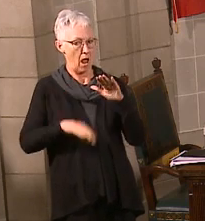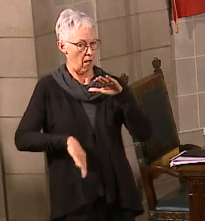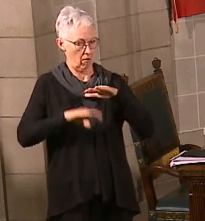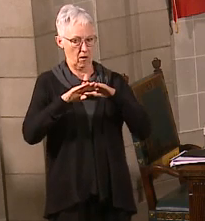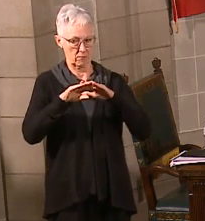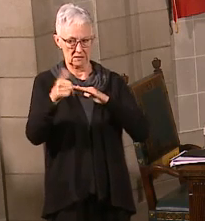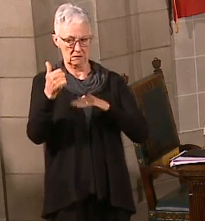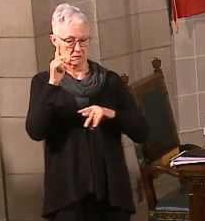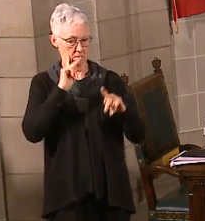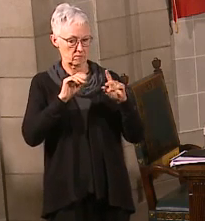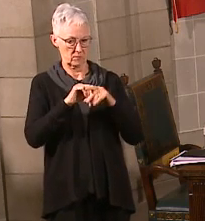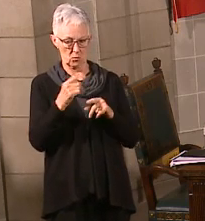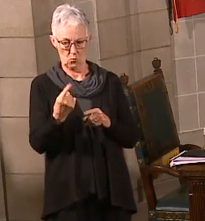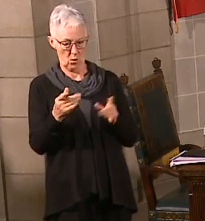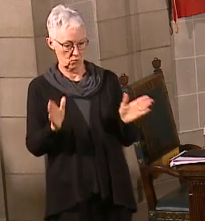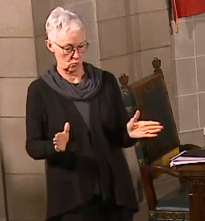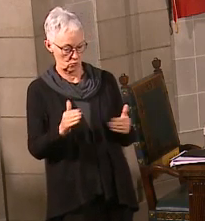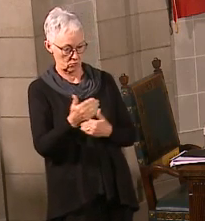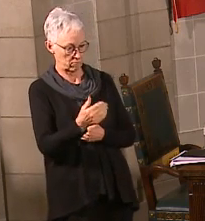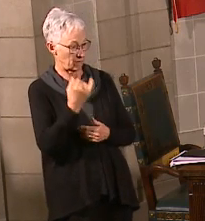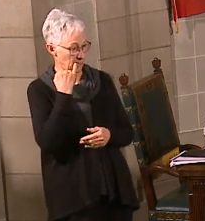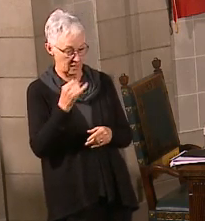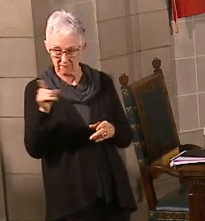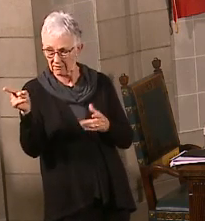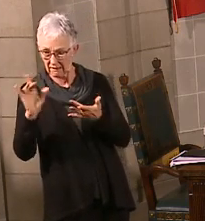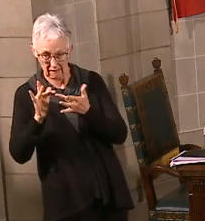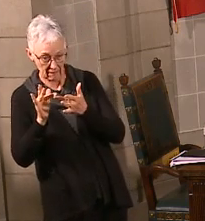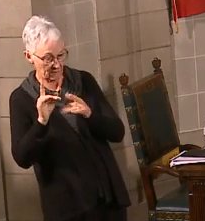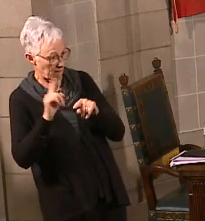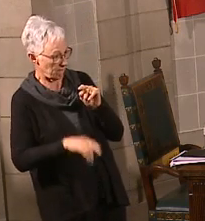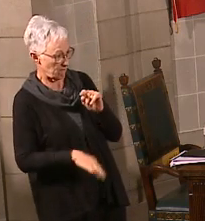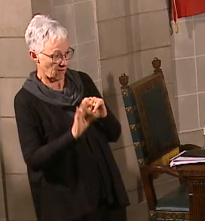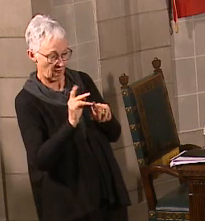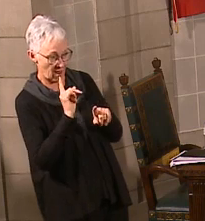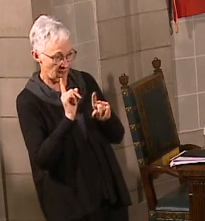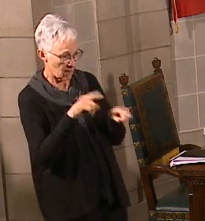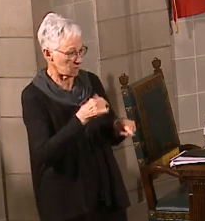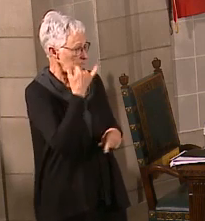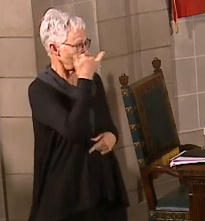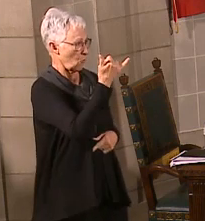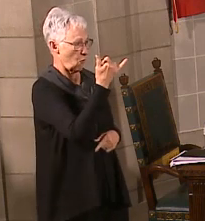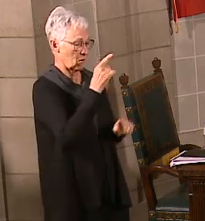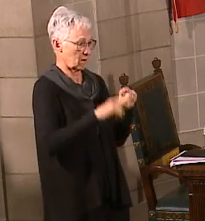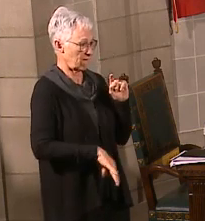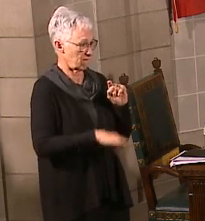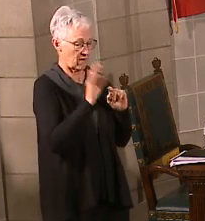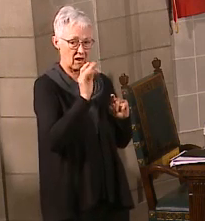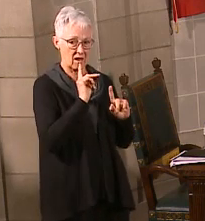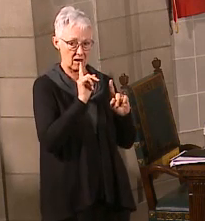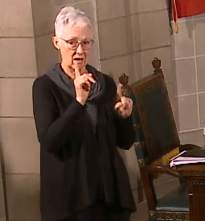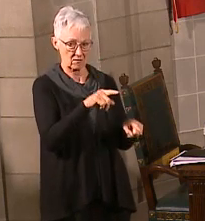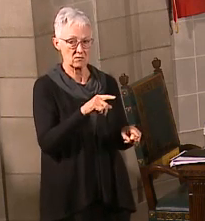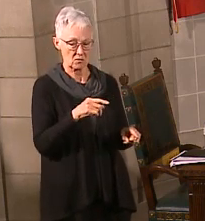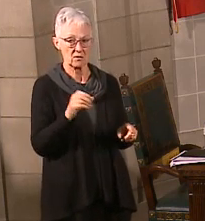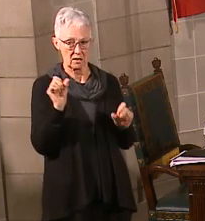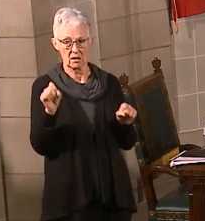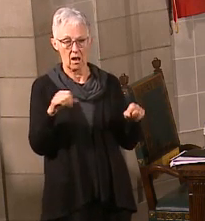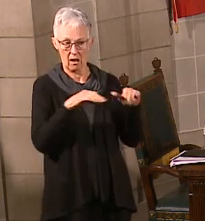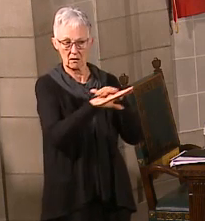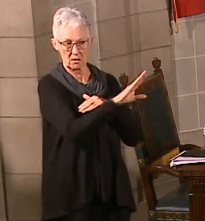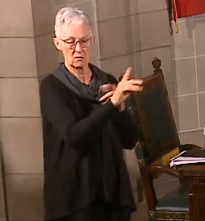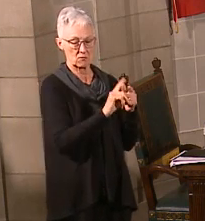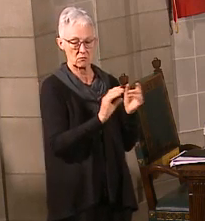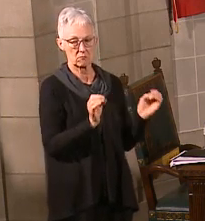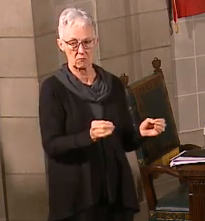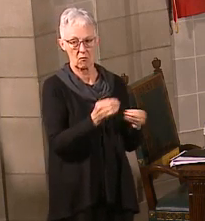issue over any other way, that is one avenue to go in, because we do have people who can help you with a UI claim in every office.